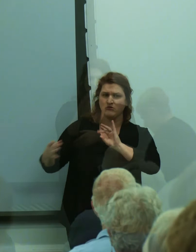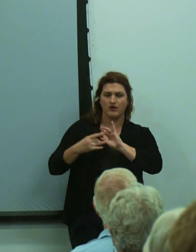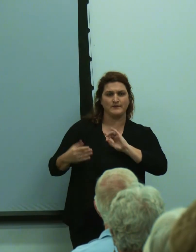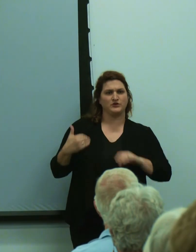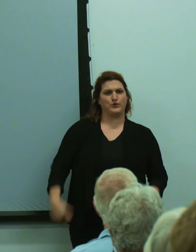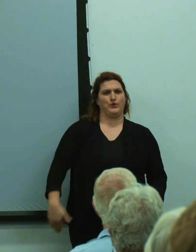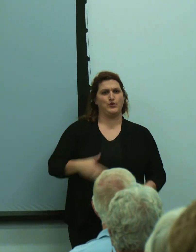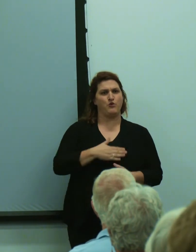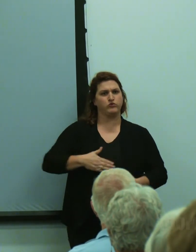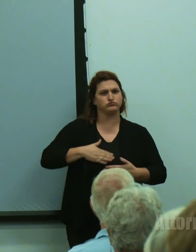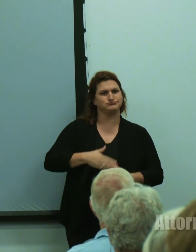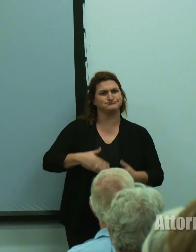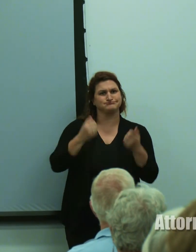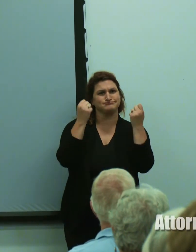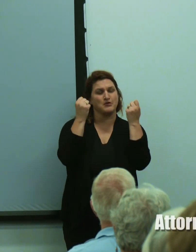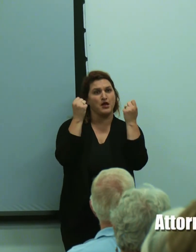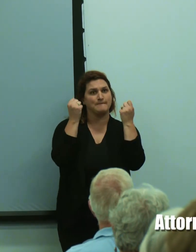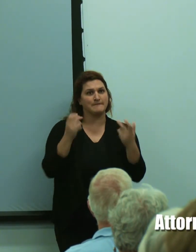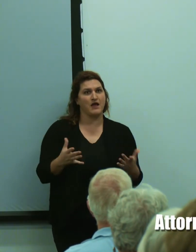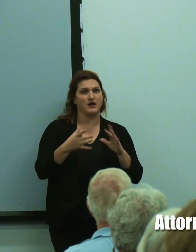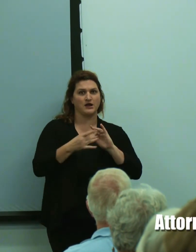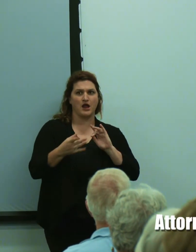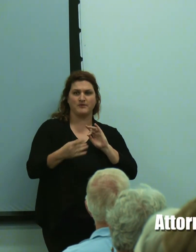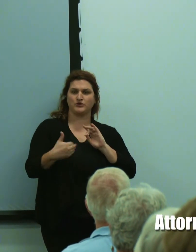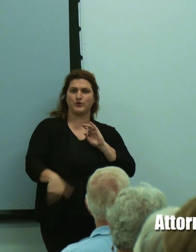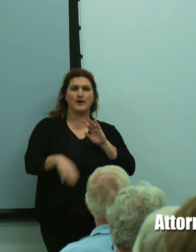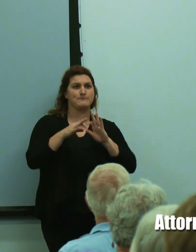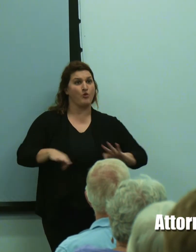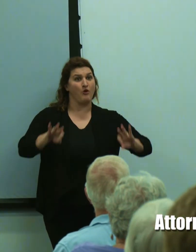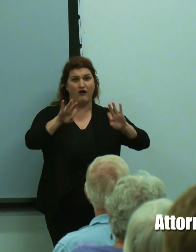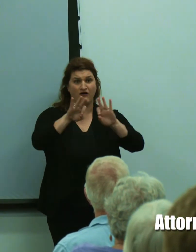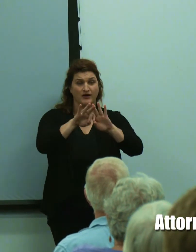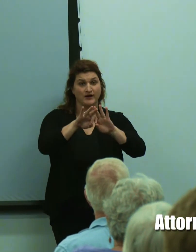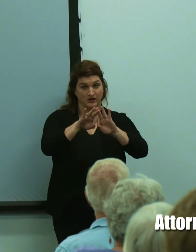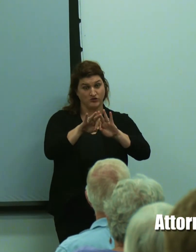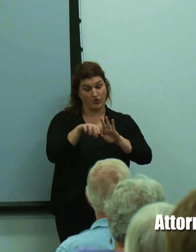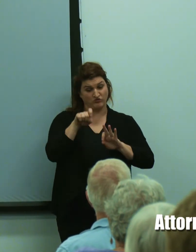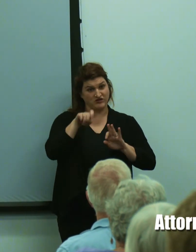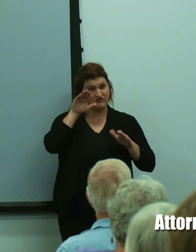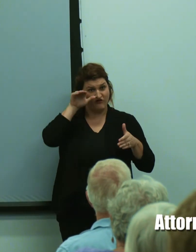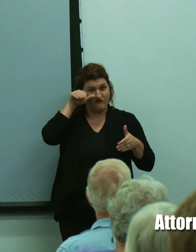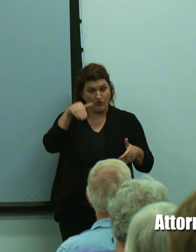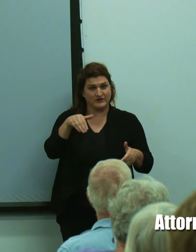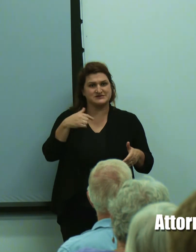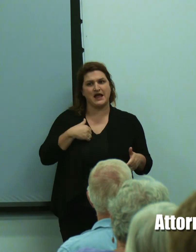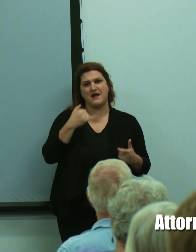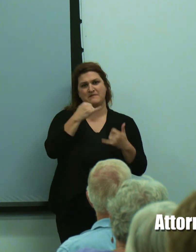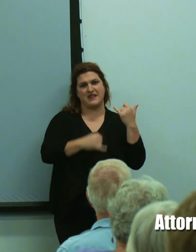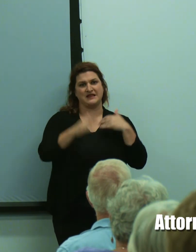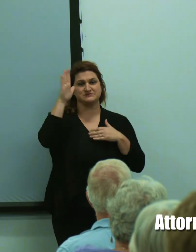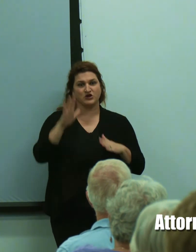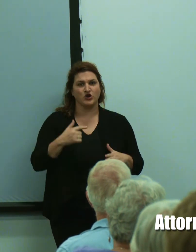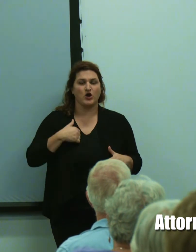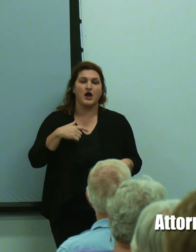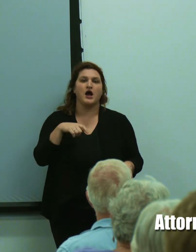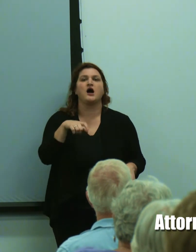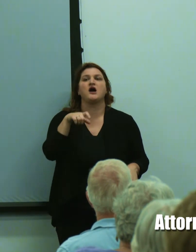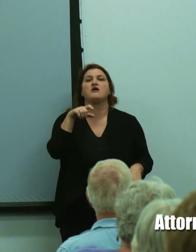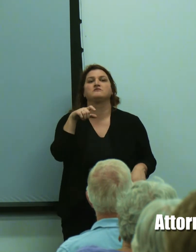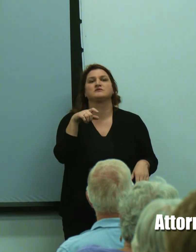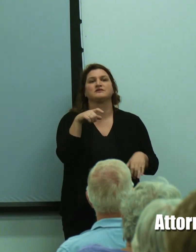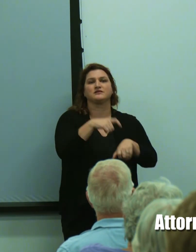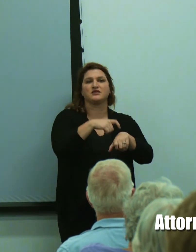You've said so much that is so important that we need to really focus on. I'm the last speaker. I'm supposed to run out the